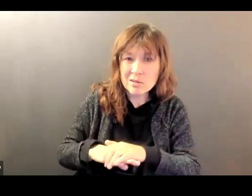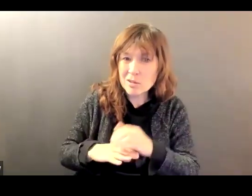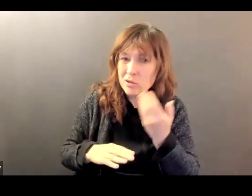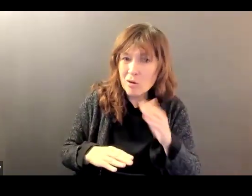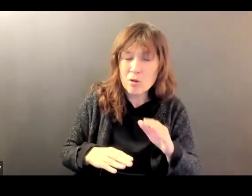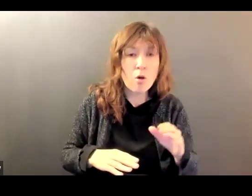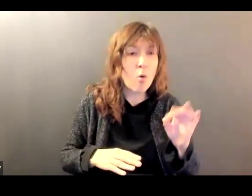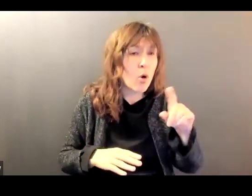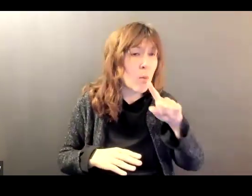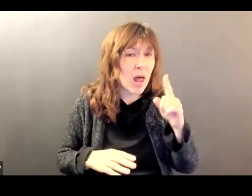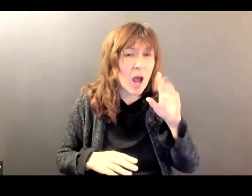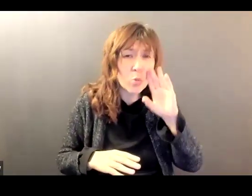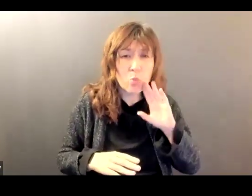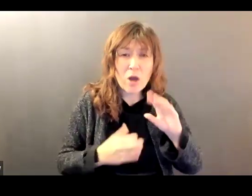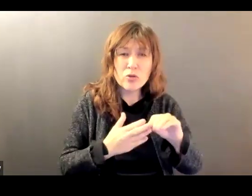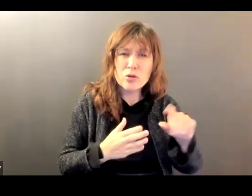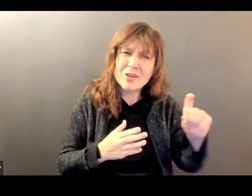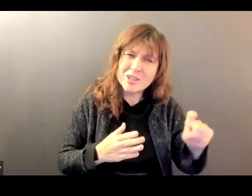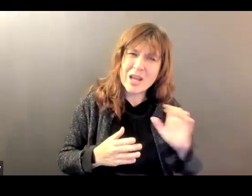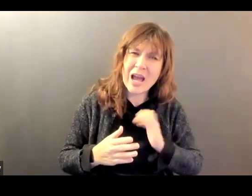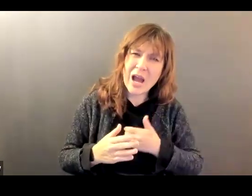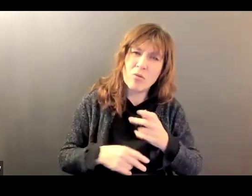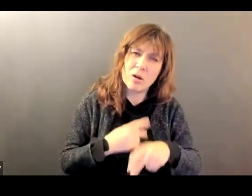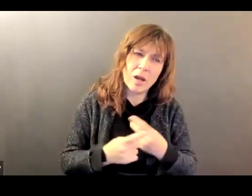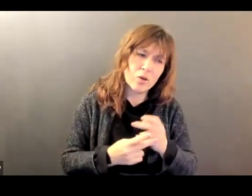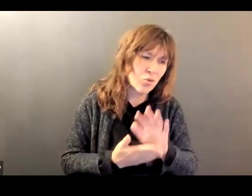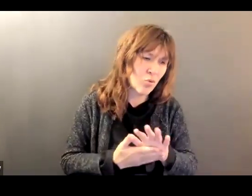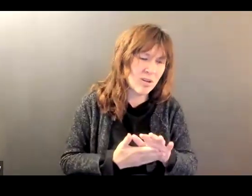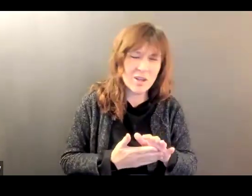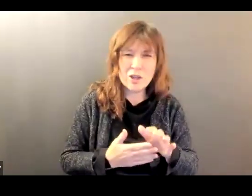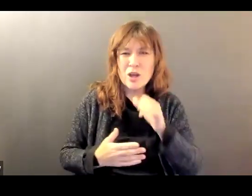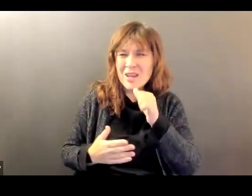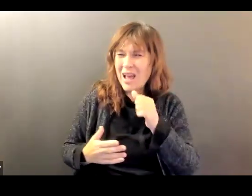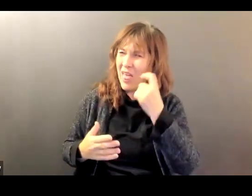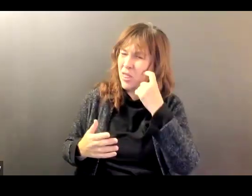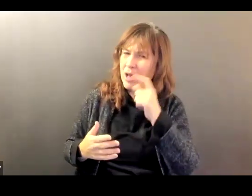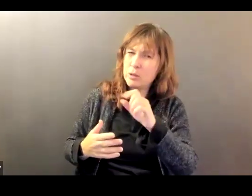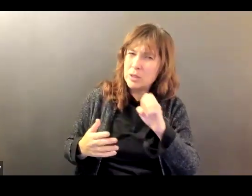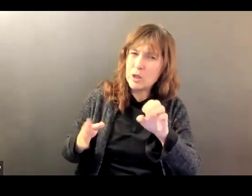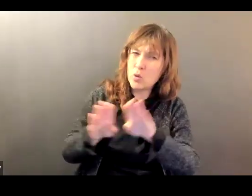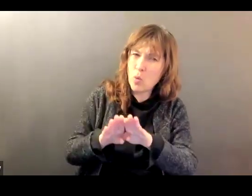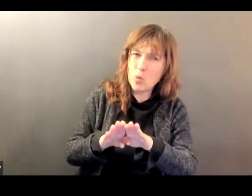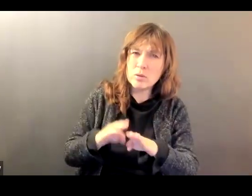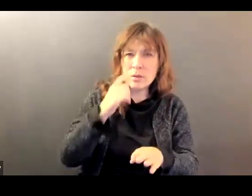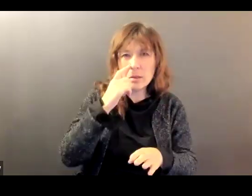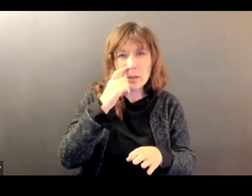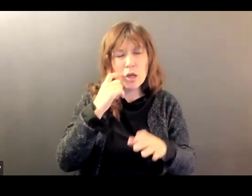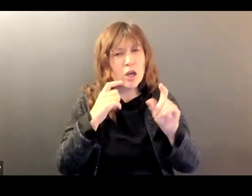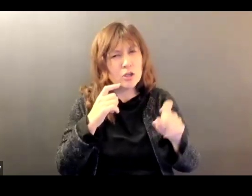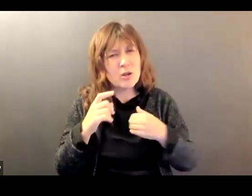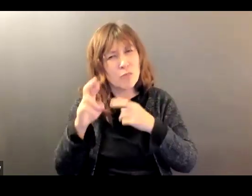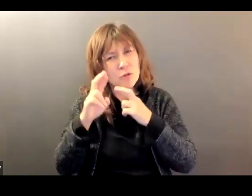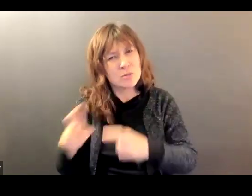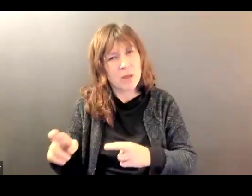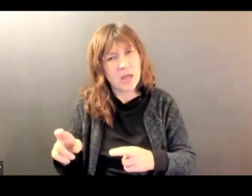community who deserve a school like ours? What I am saying is that our schools should not be considered for closure. We, the Lee Academy Pilot School, deserves the respect